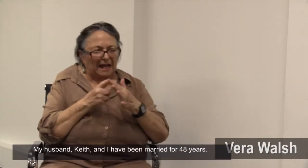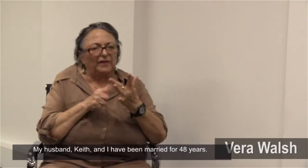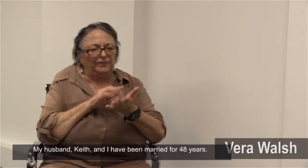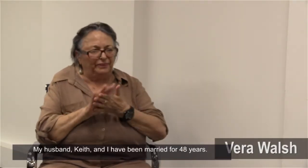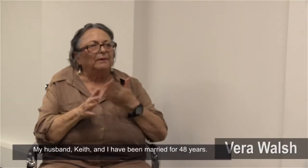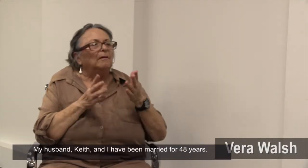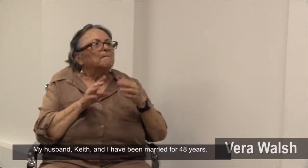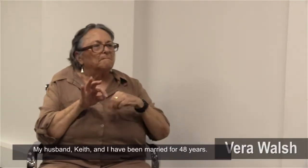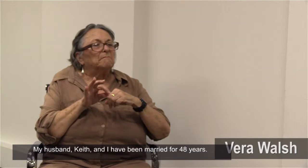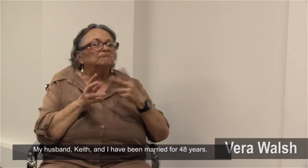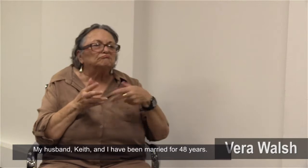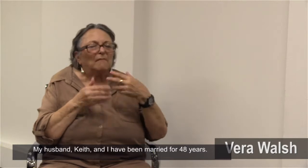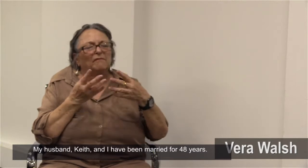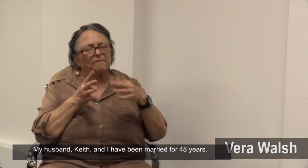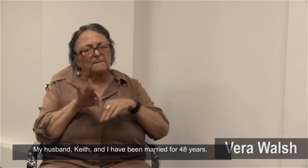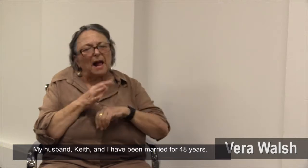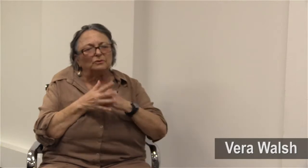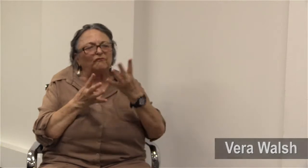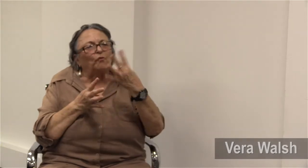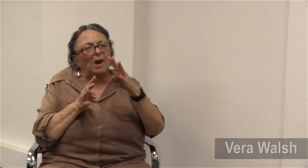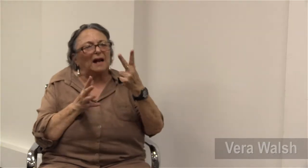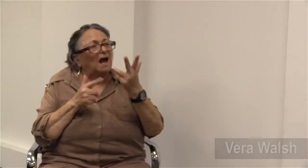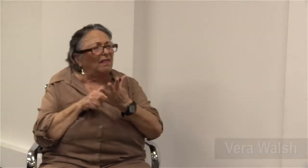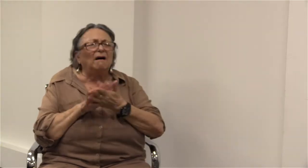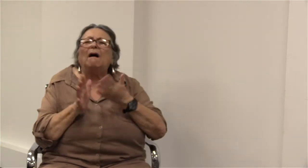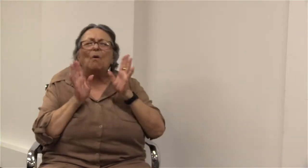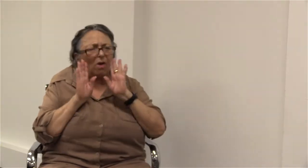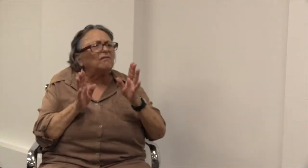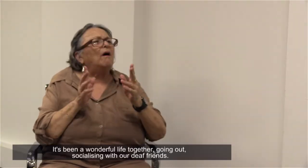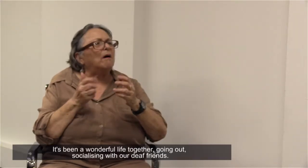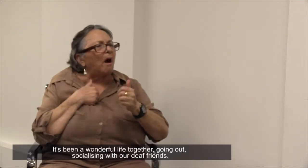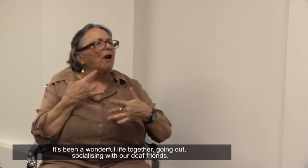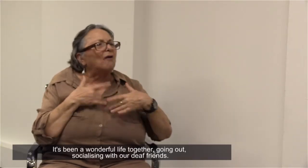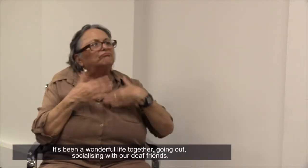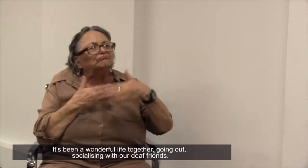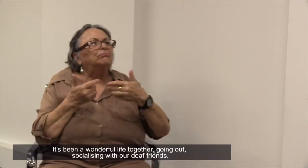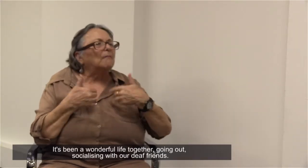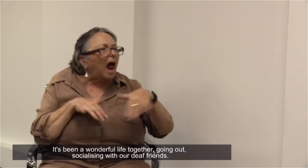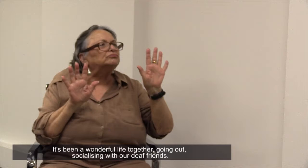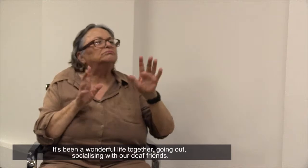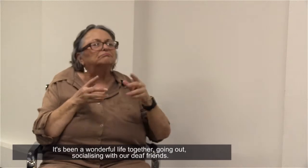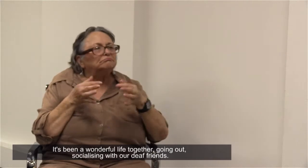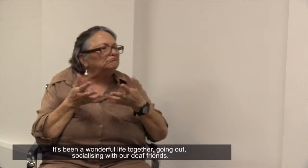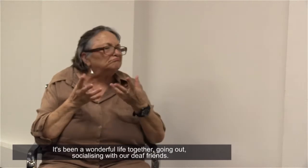been married for 48 years. It's been a wonderful life together, going